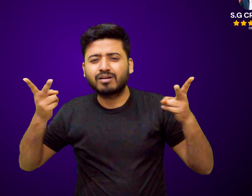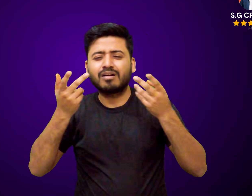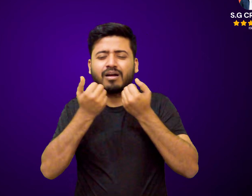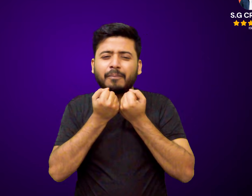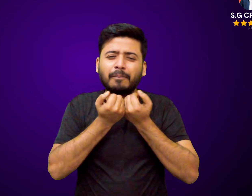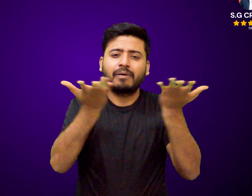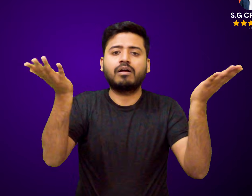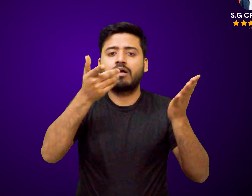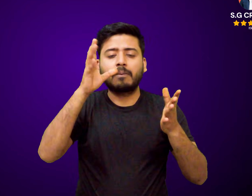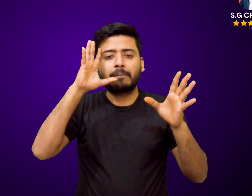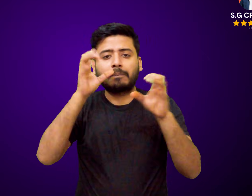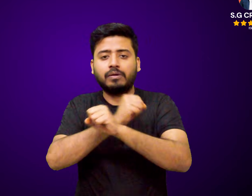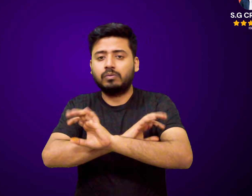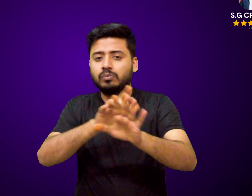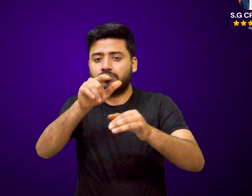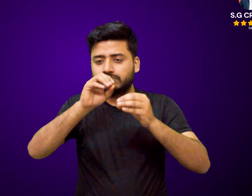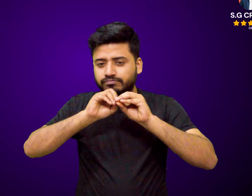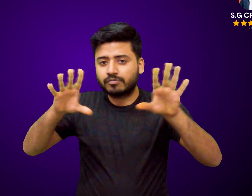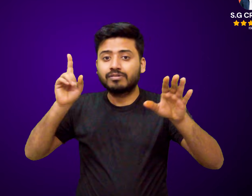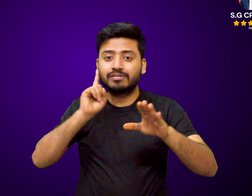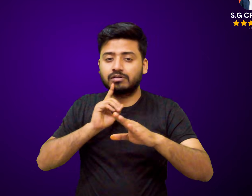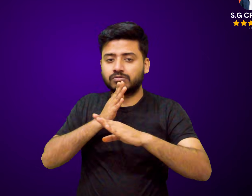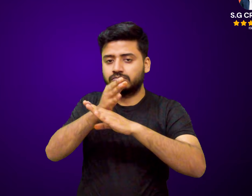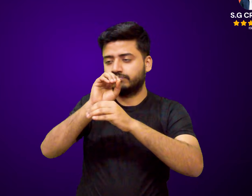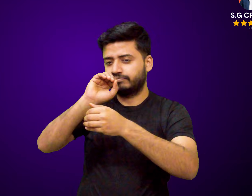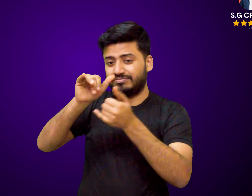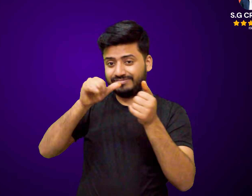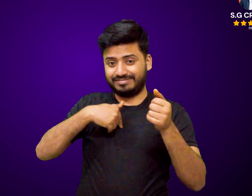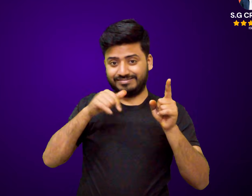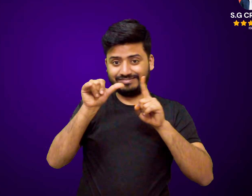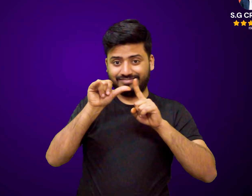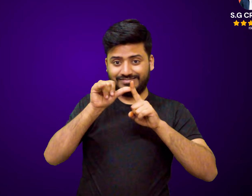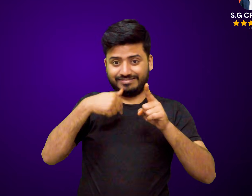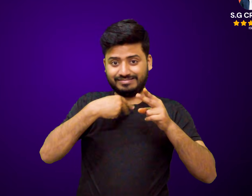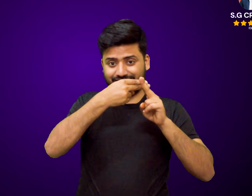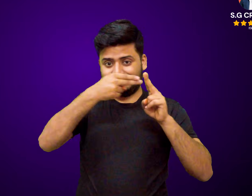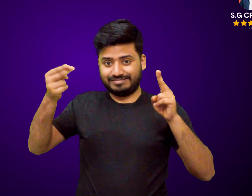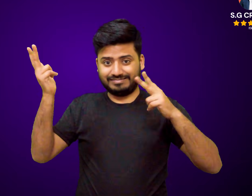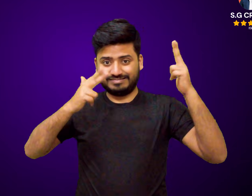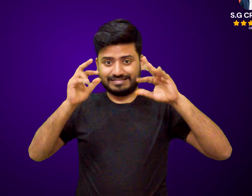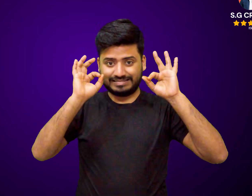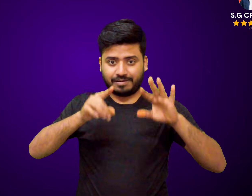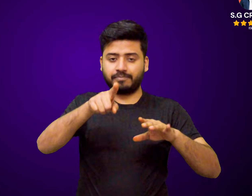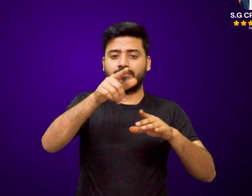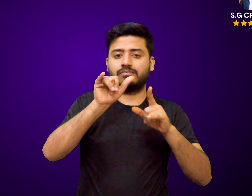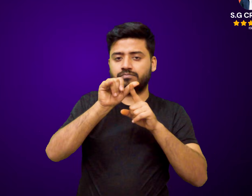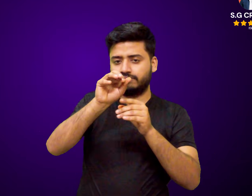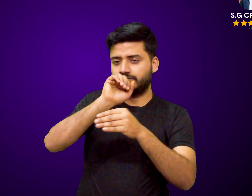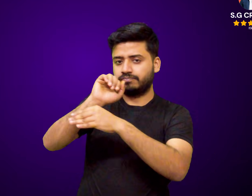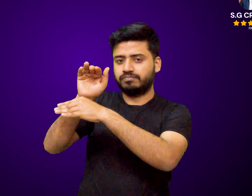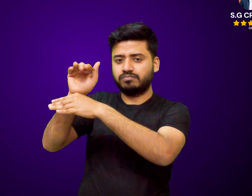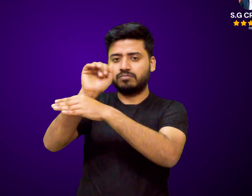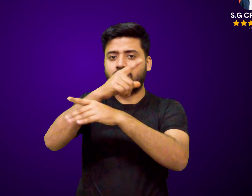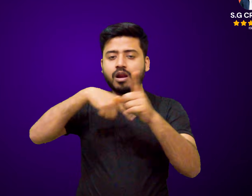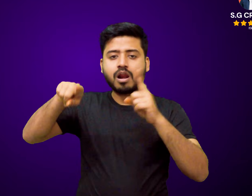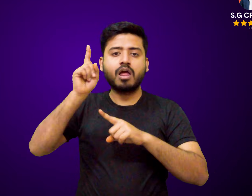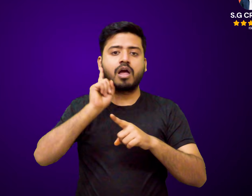handling or storage conditions outside of their control after dispatch. Amul states that the product is manufactured in